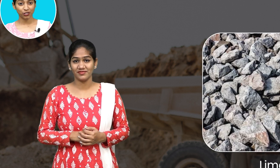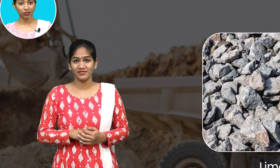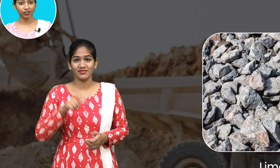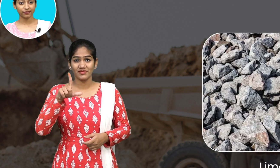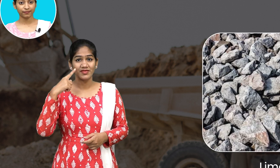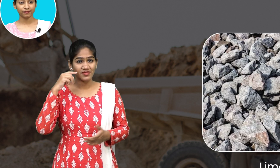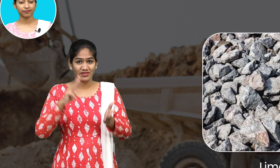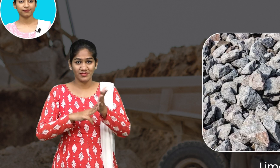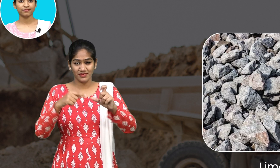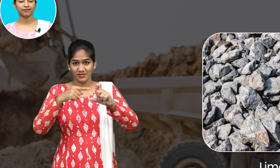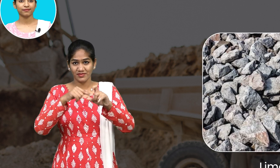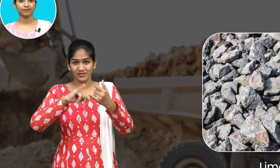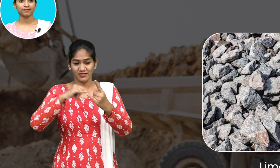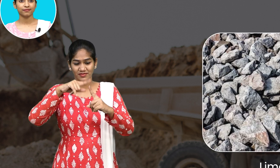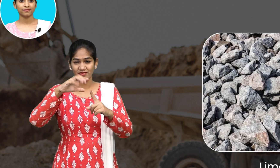Limestone,